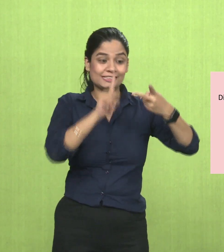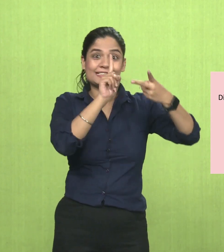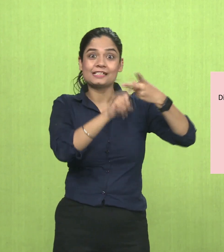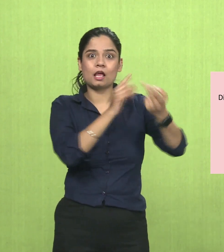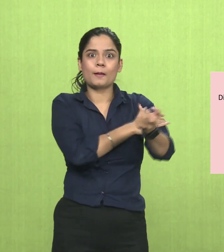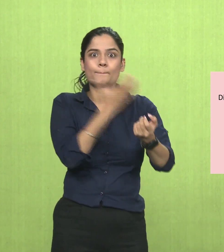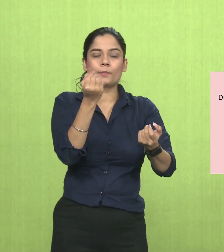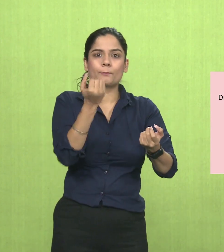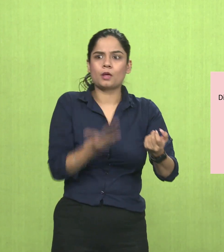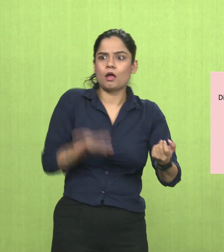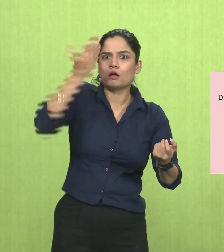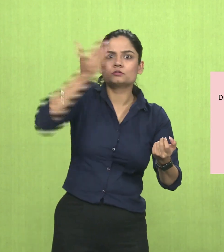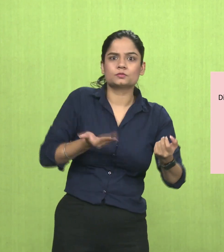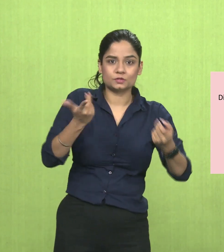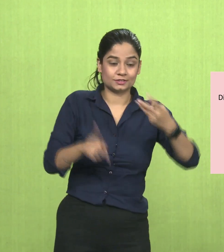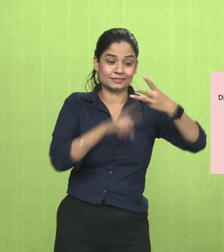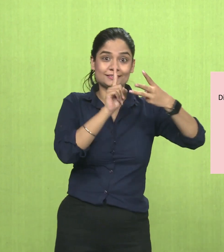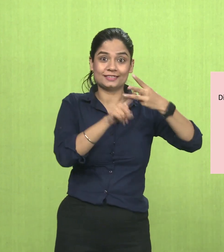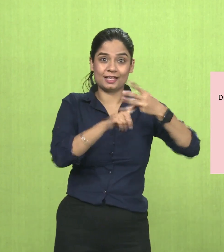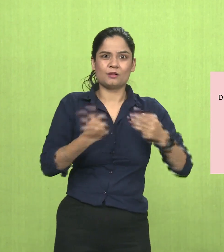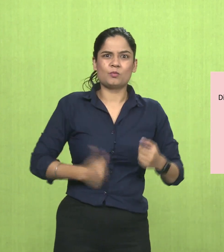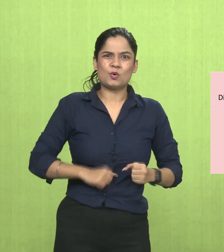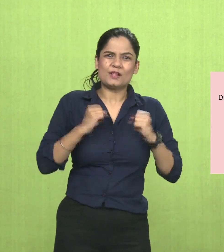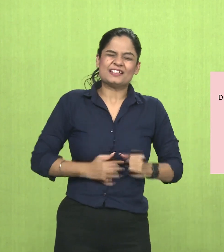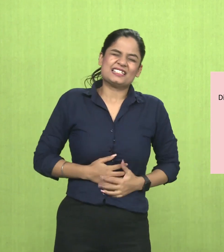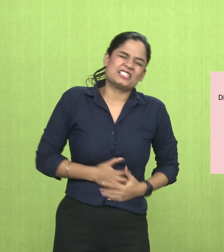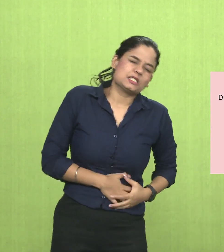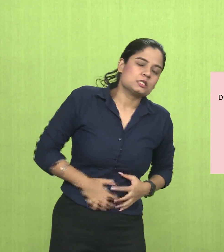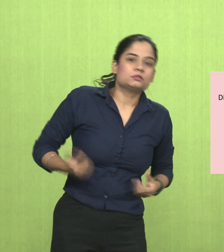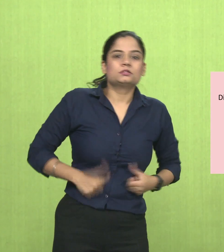Diabetes, high BP, hypertension, constipation.